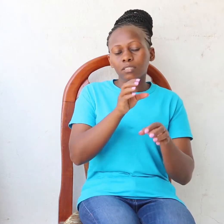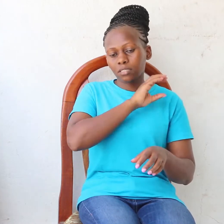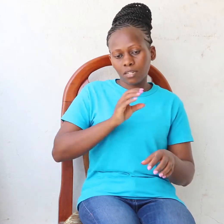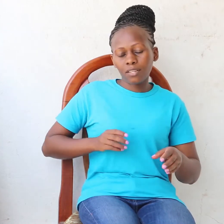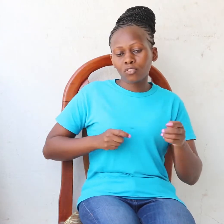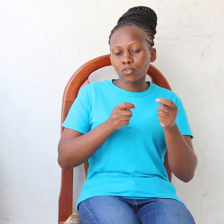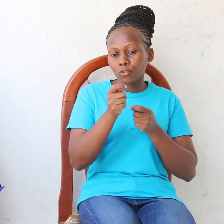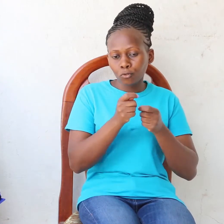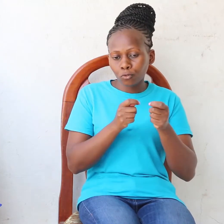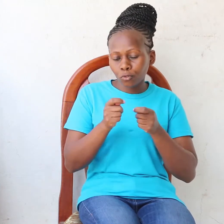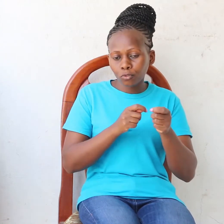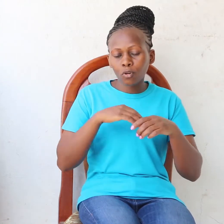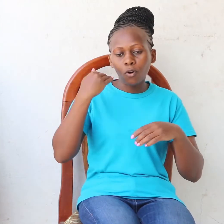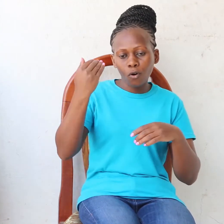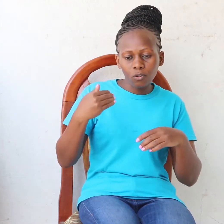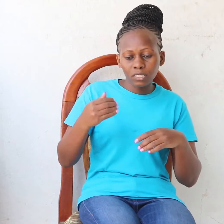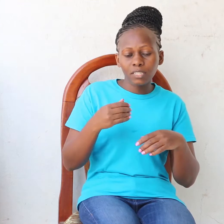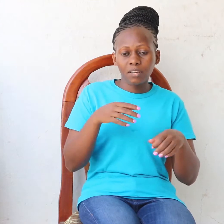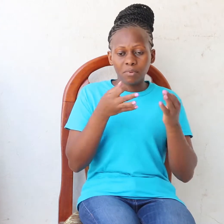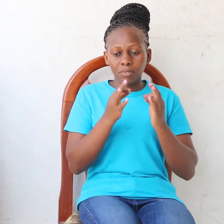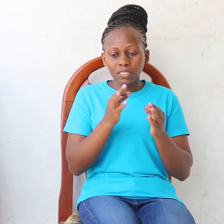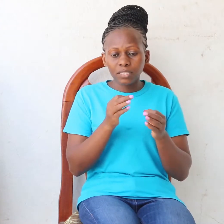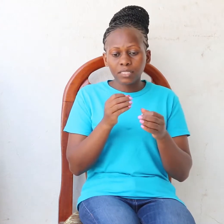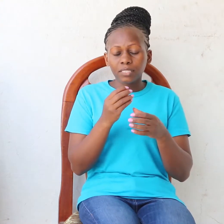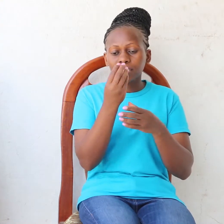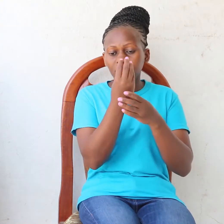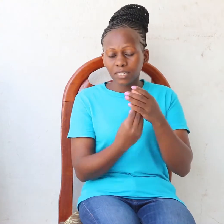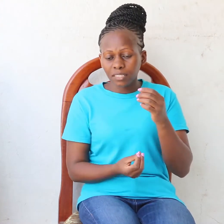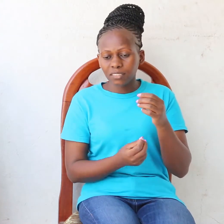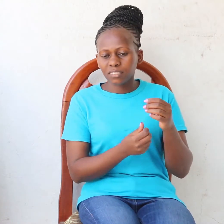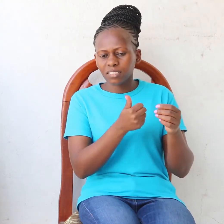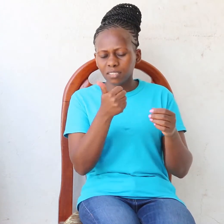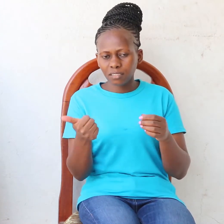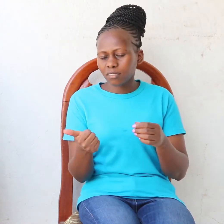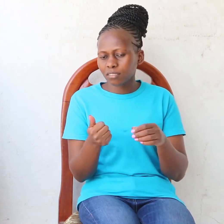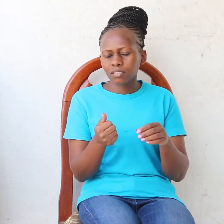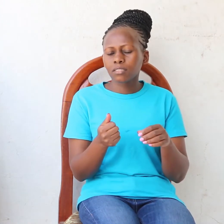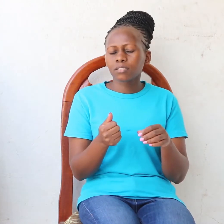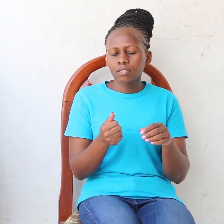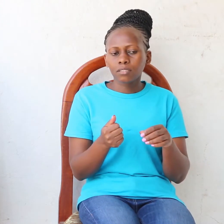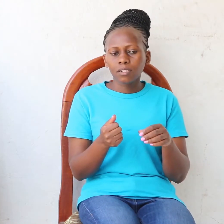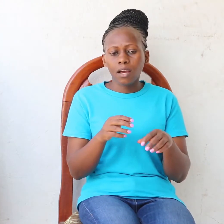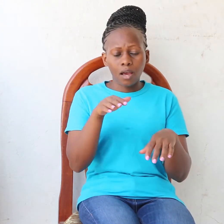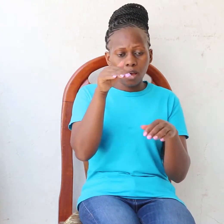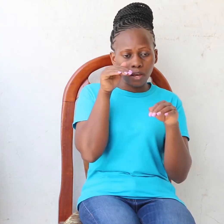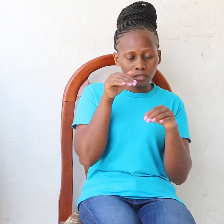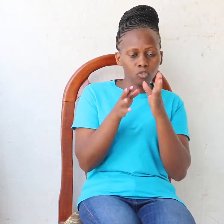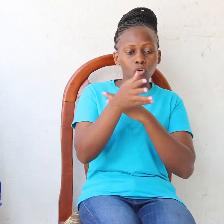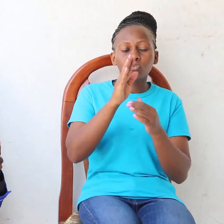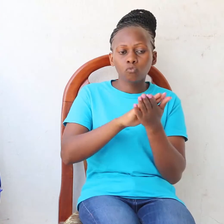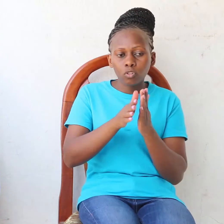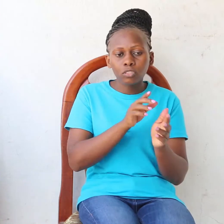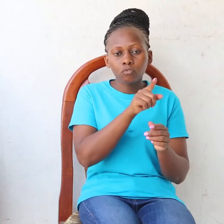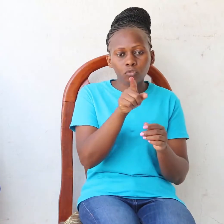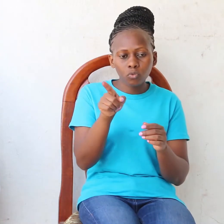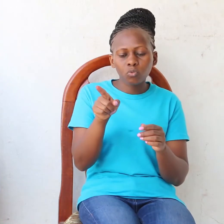If you've been the person to discourage another, repent and live a different life. Encourage others. If